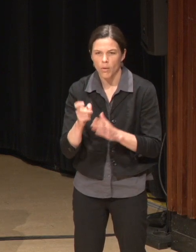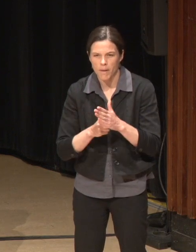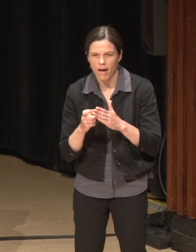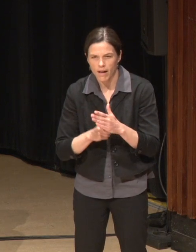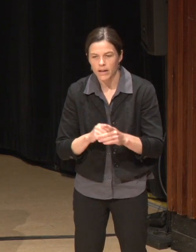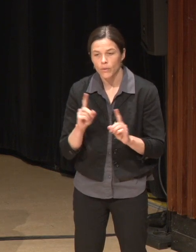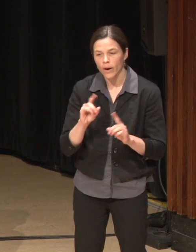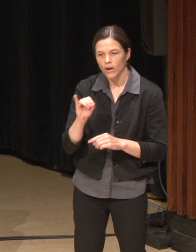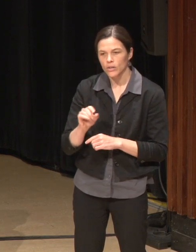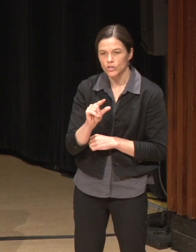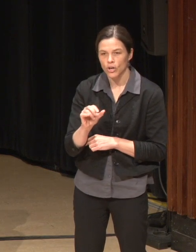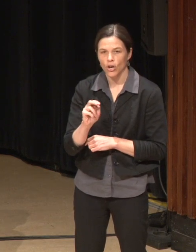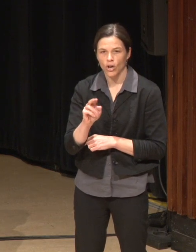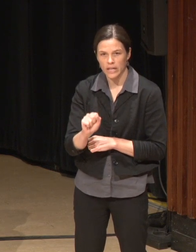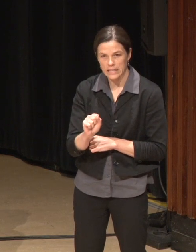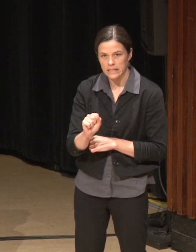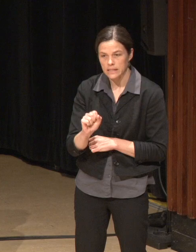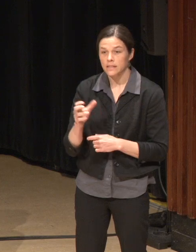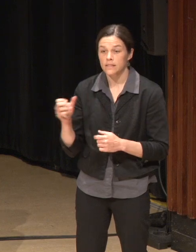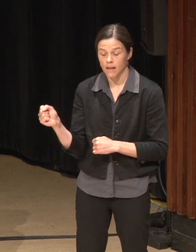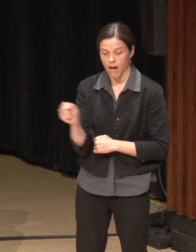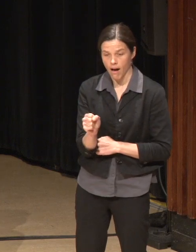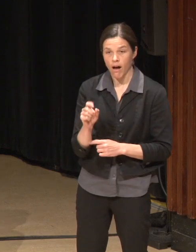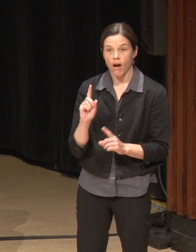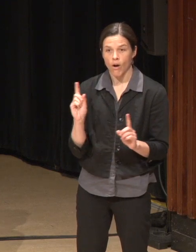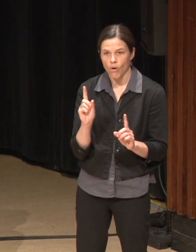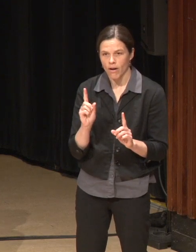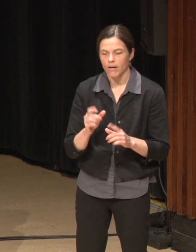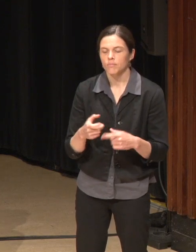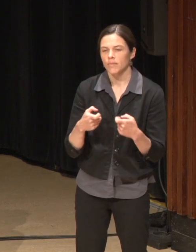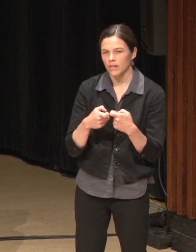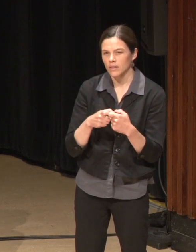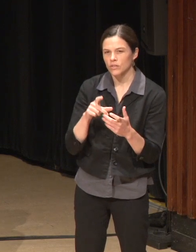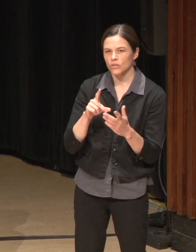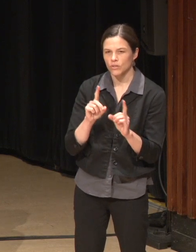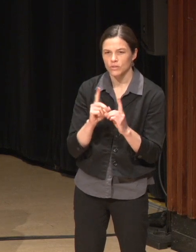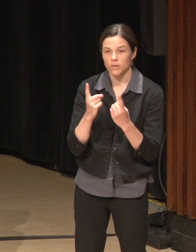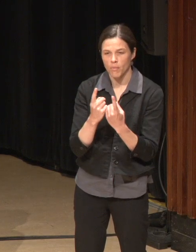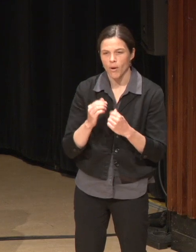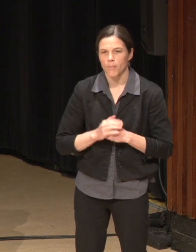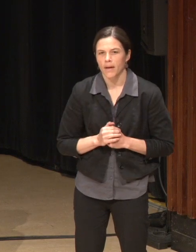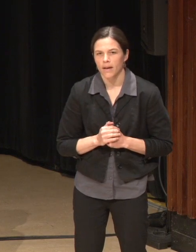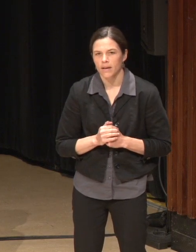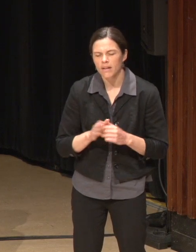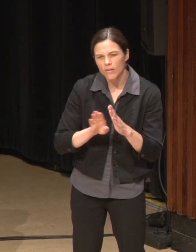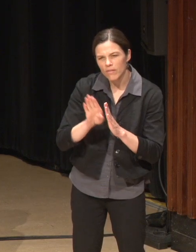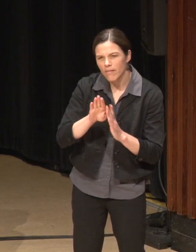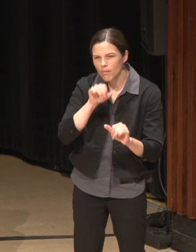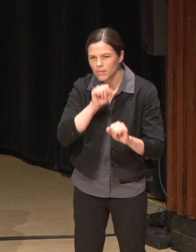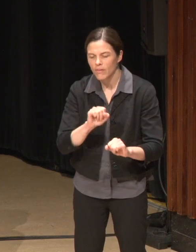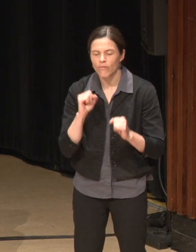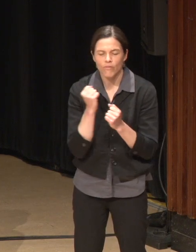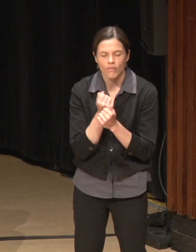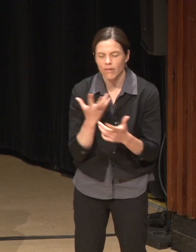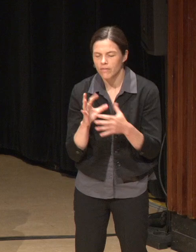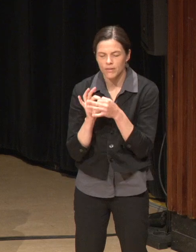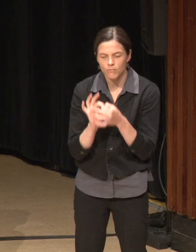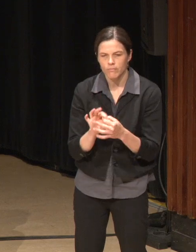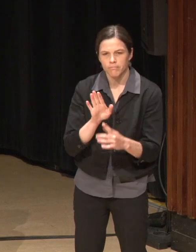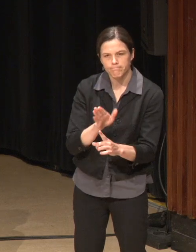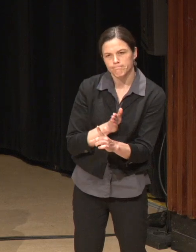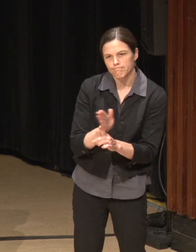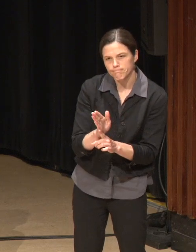was placed in the electrical department. There he developed a love for all things electrical and all things in the